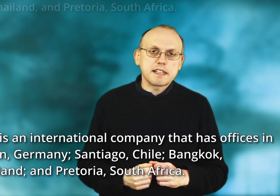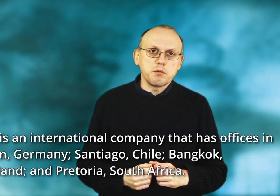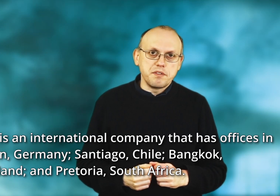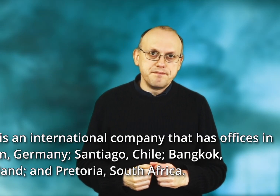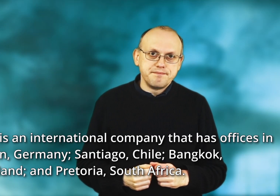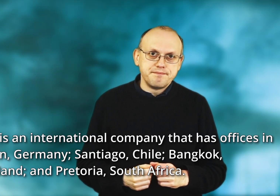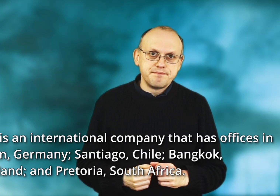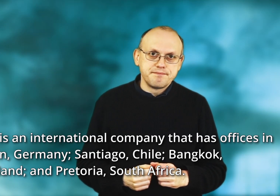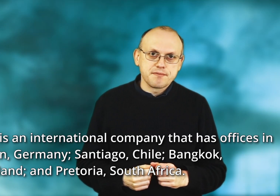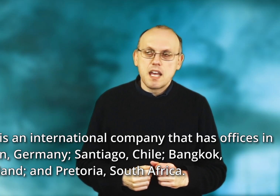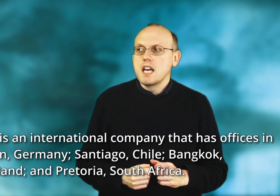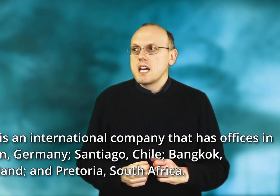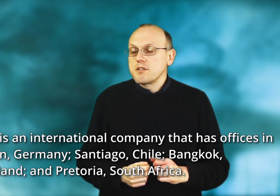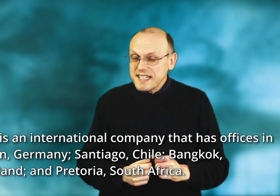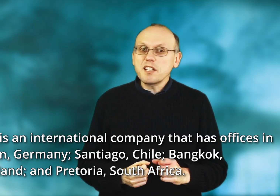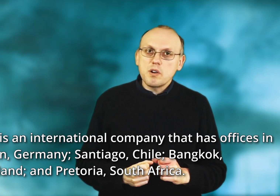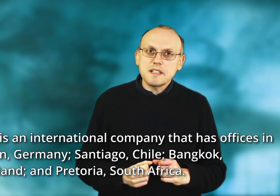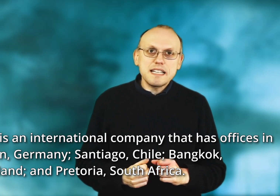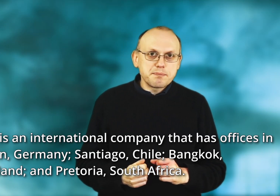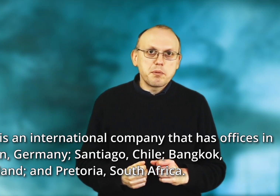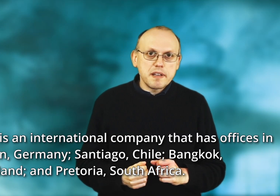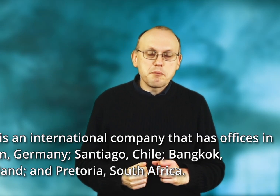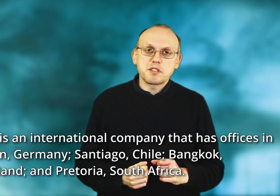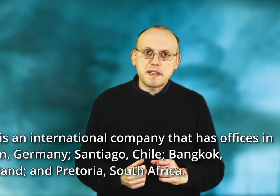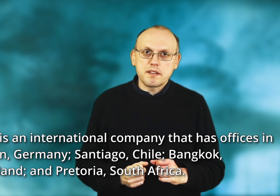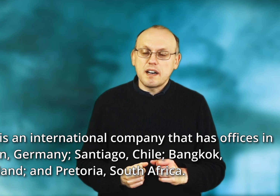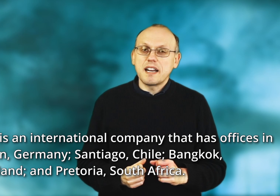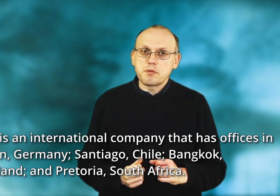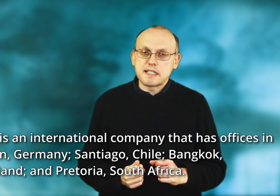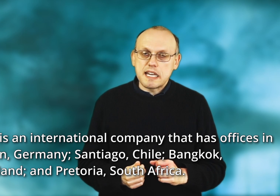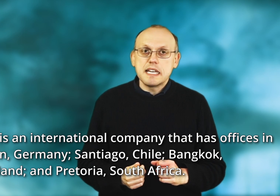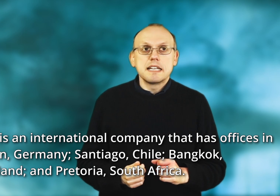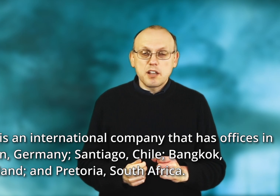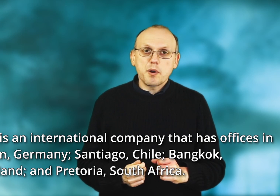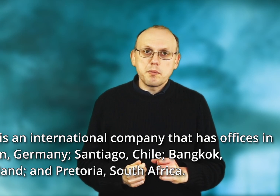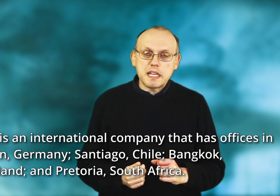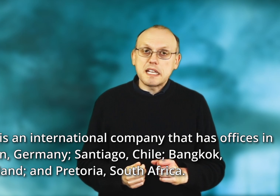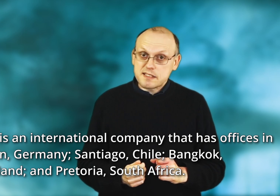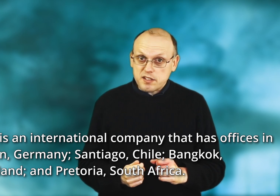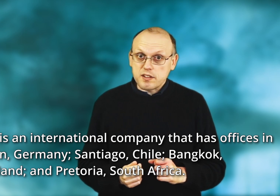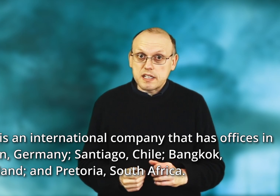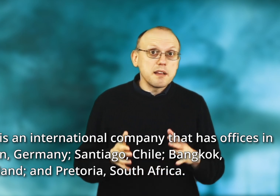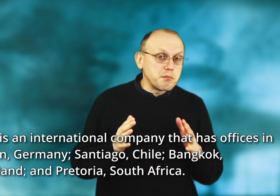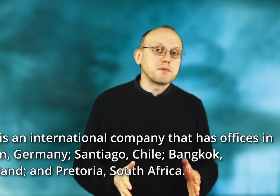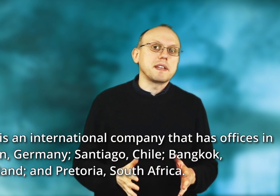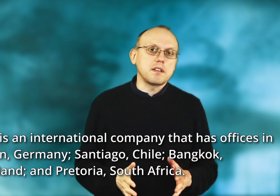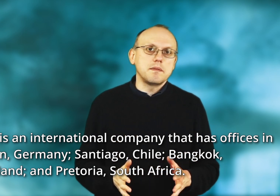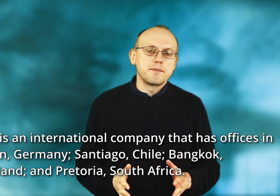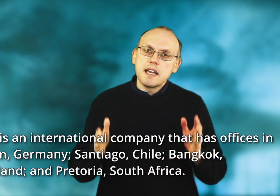one. The second one is probably much better, and I would say, not probably, it is certainly much better. So